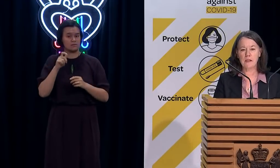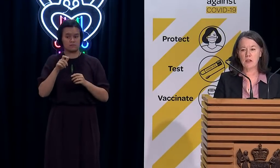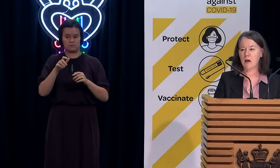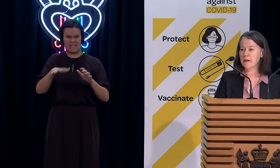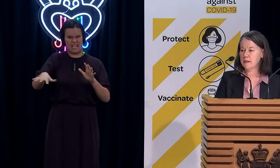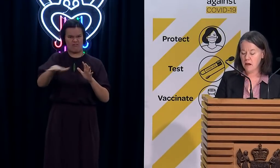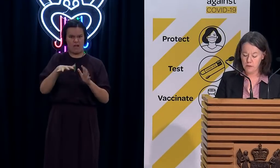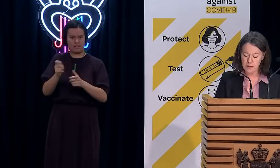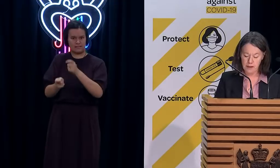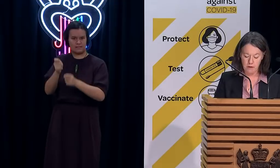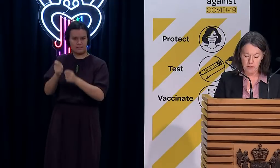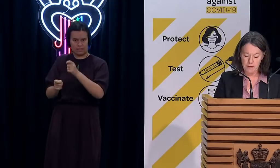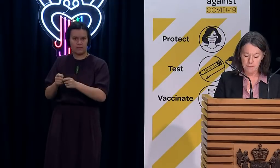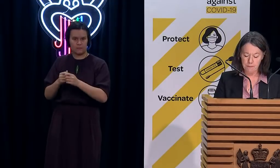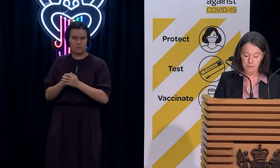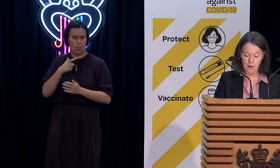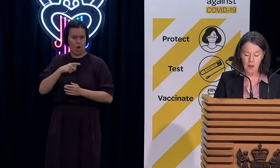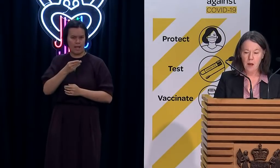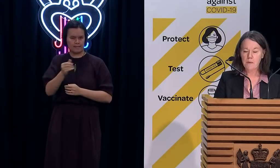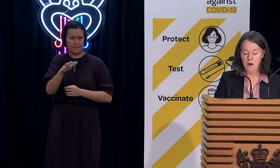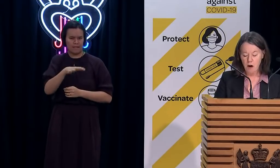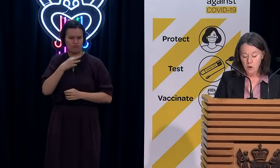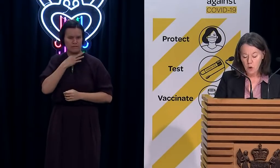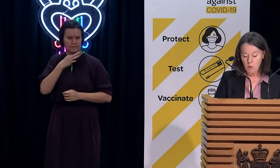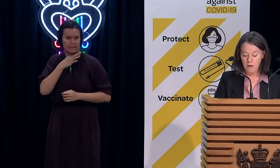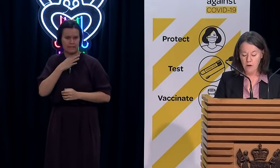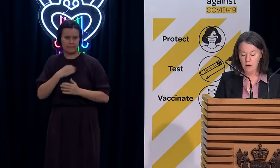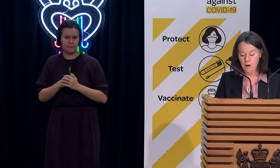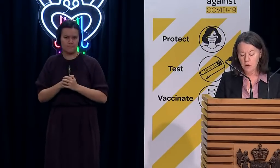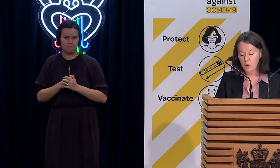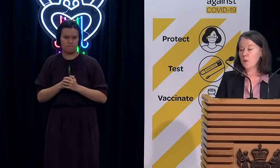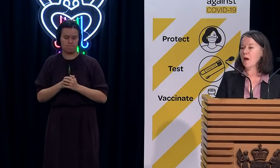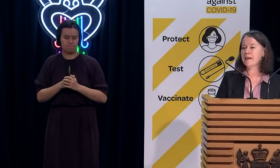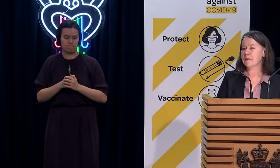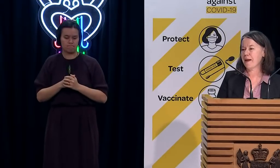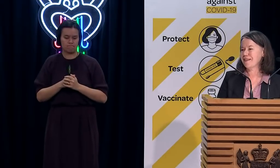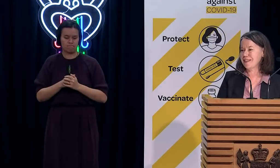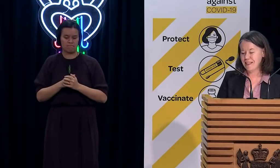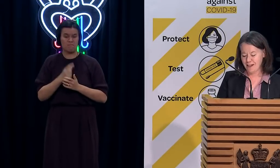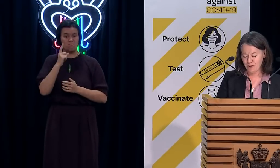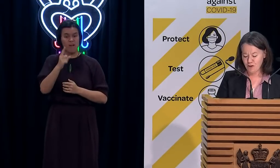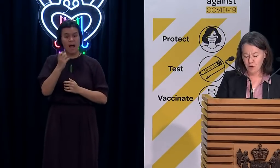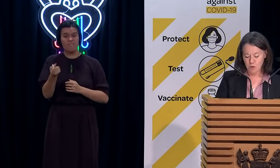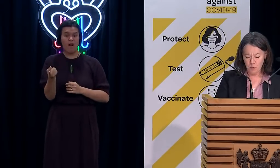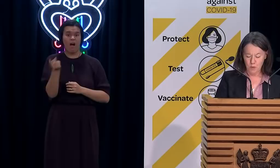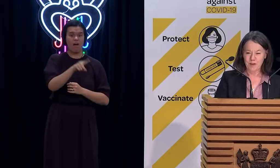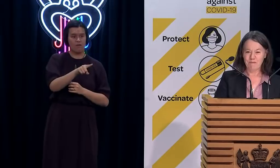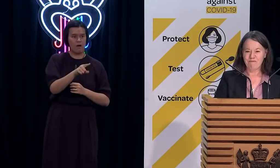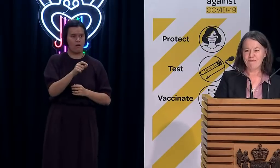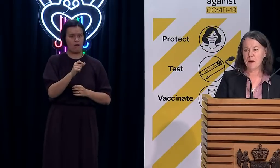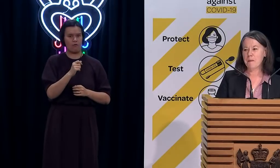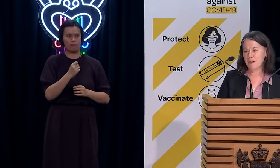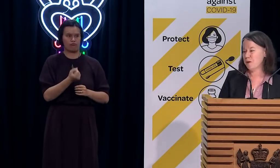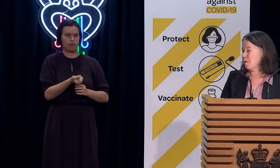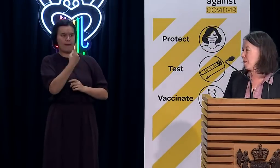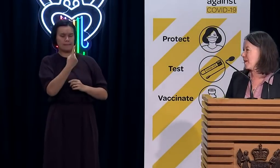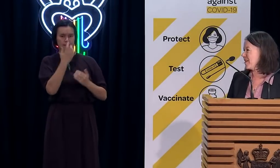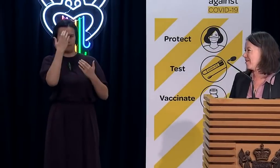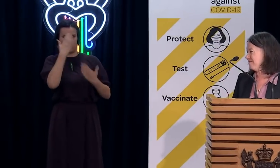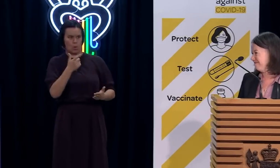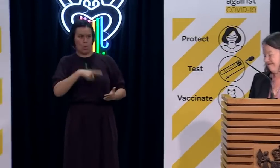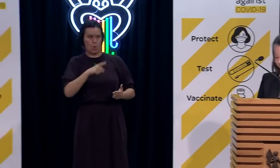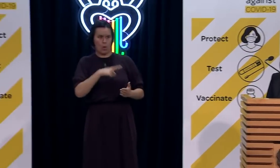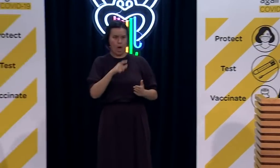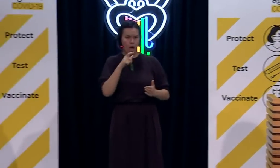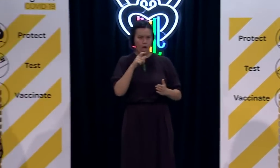to better target high-risk areas. There are no other new unexpected detections to report. Back to you, Prime